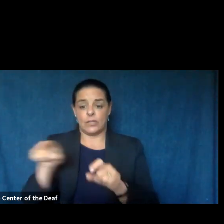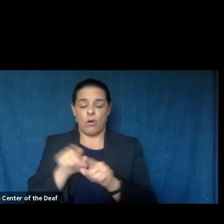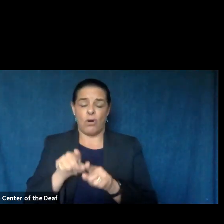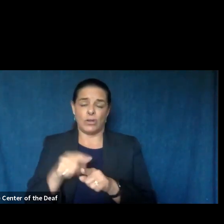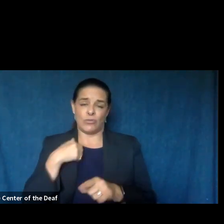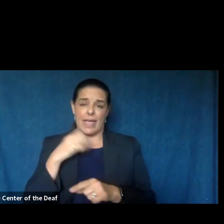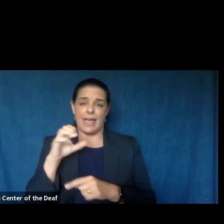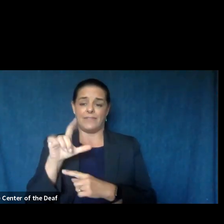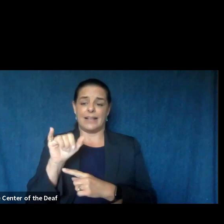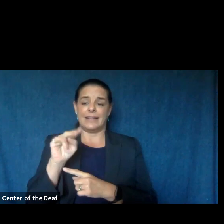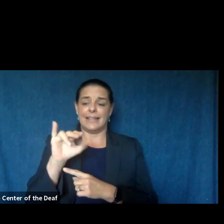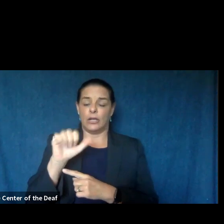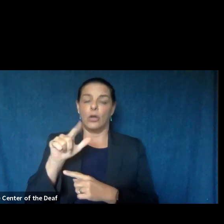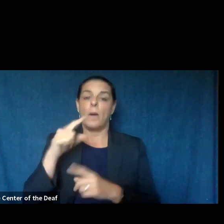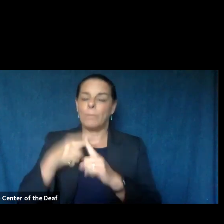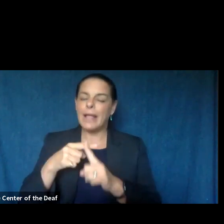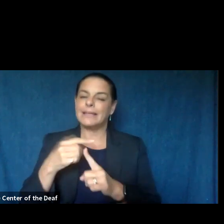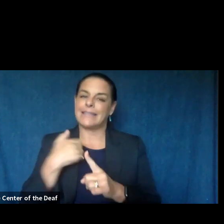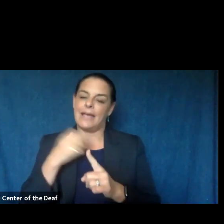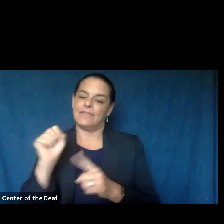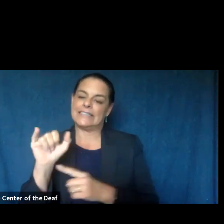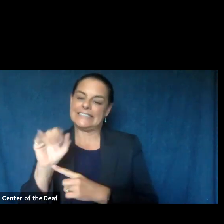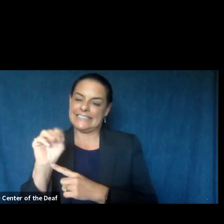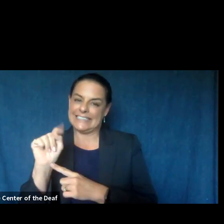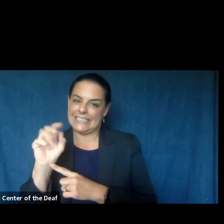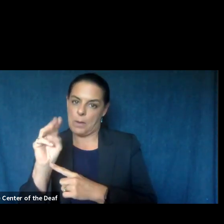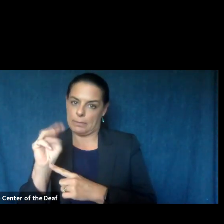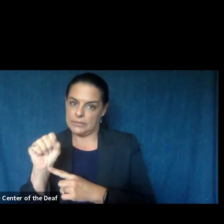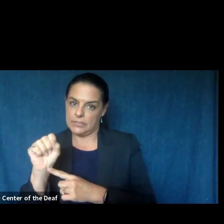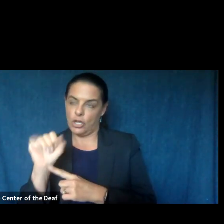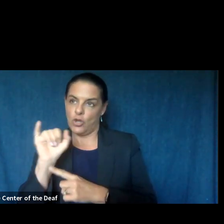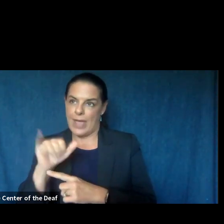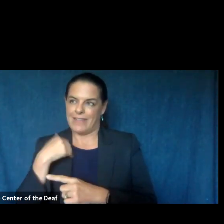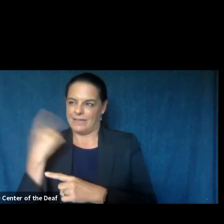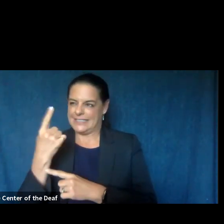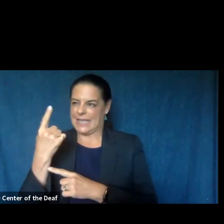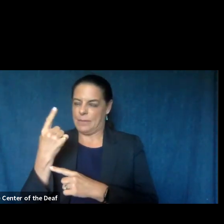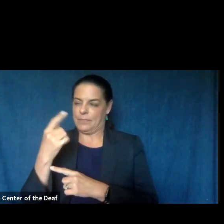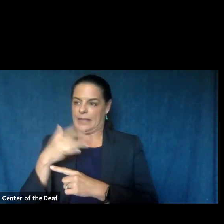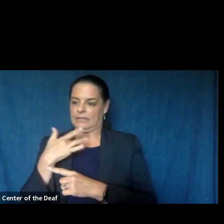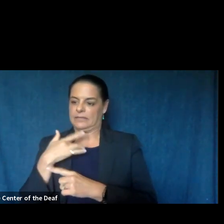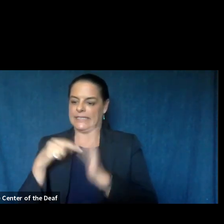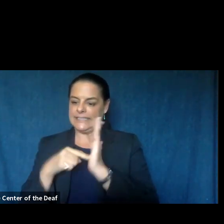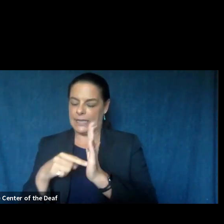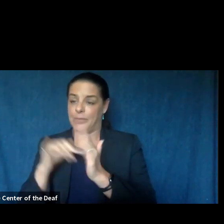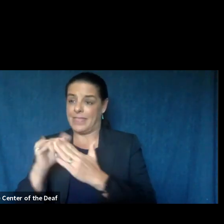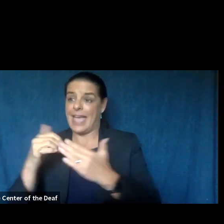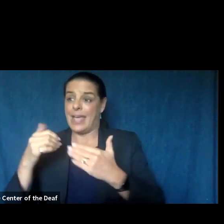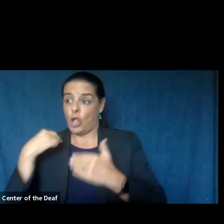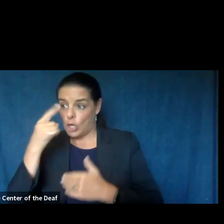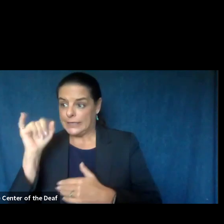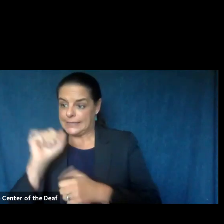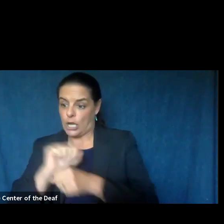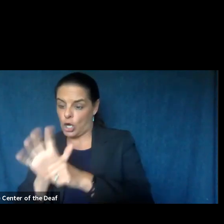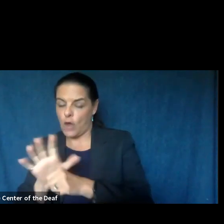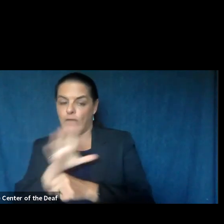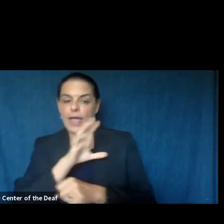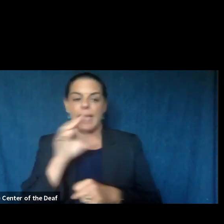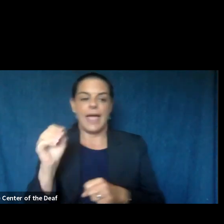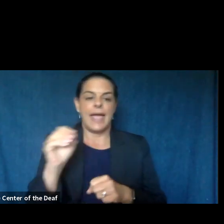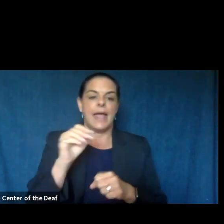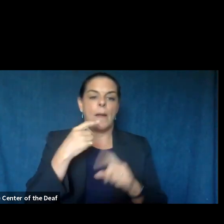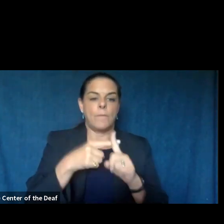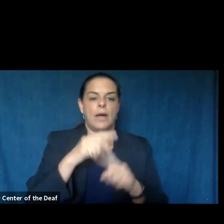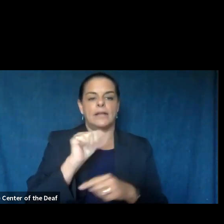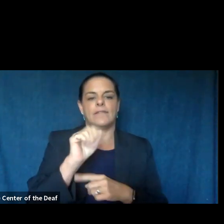clinical symptoms to go along with it. So you have to have a clinical picture that looks like COVID and the positive antigen or any other antibody testing